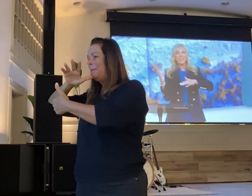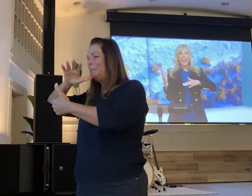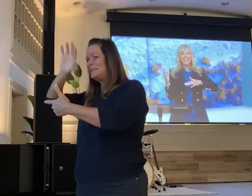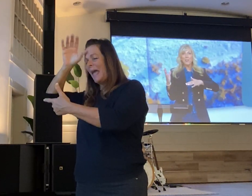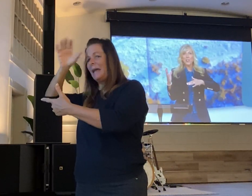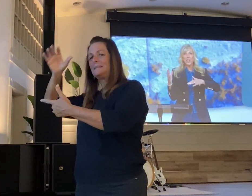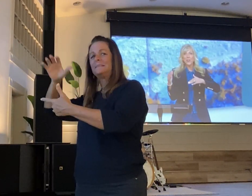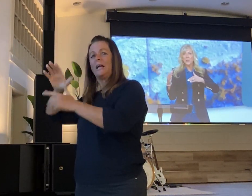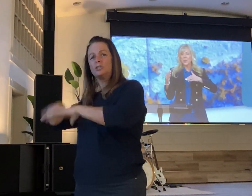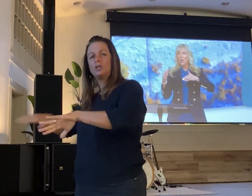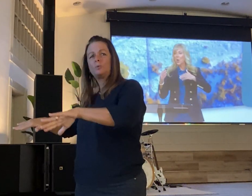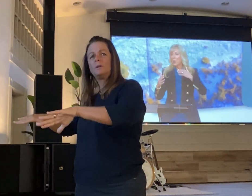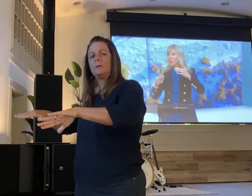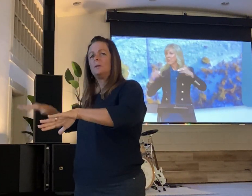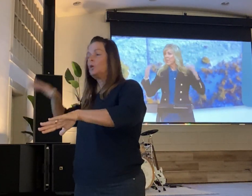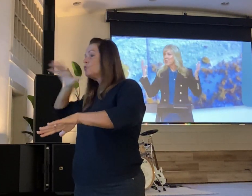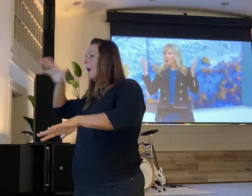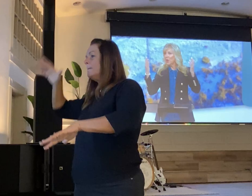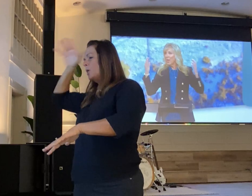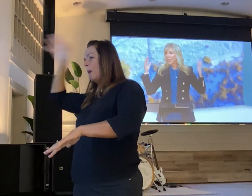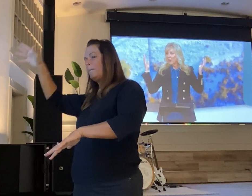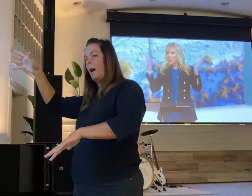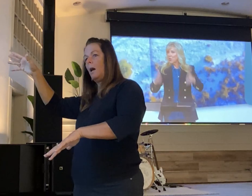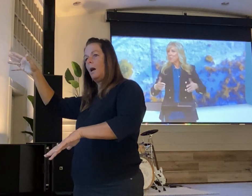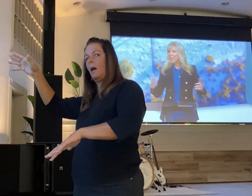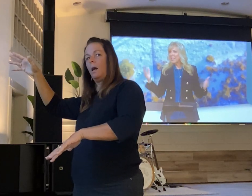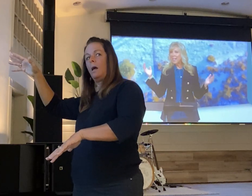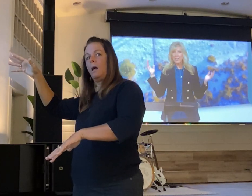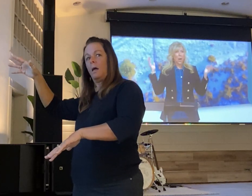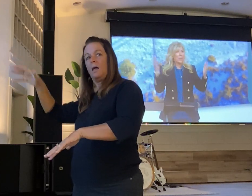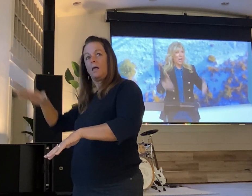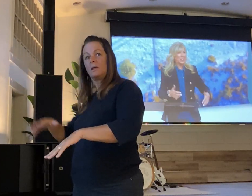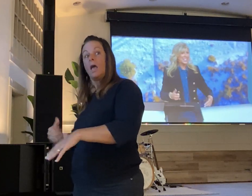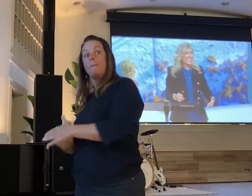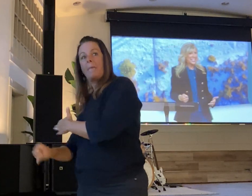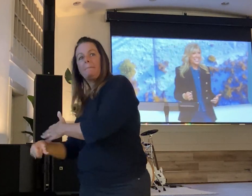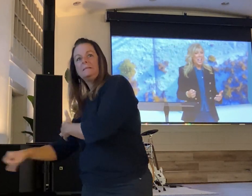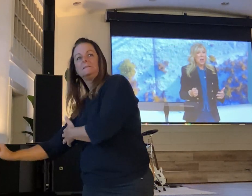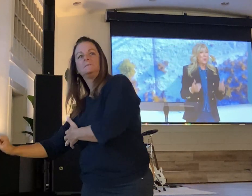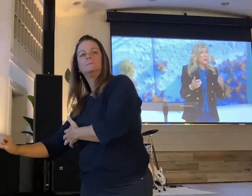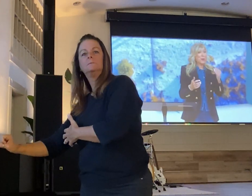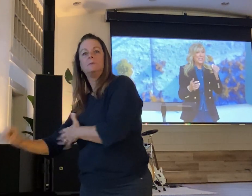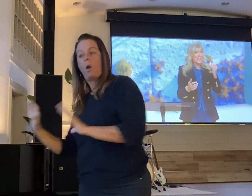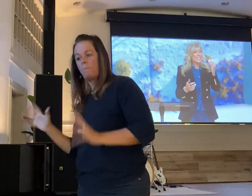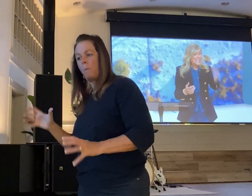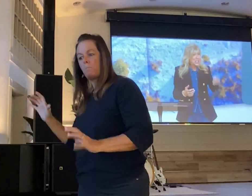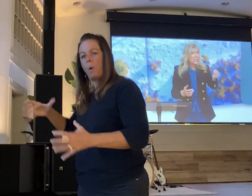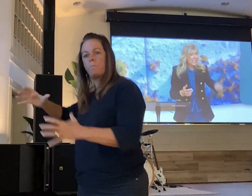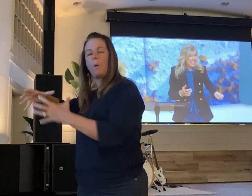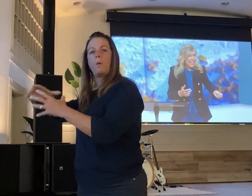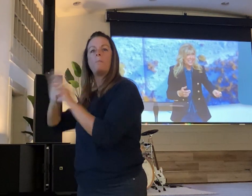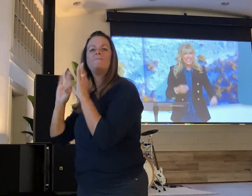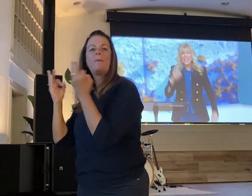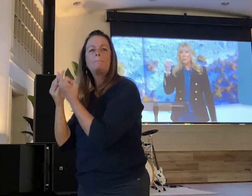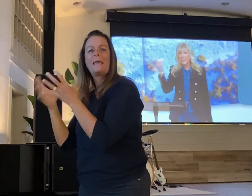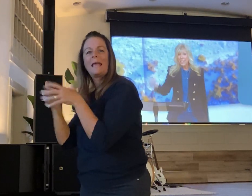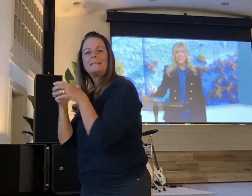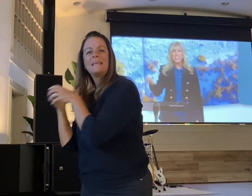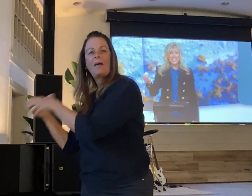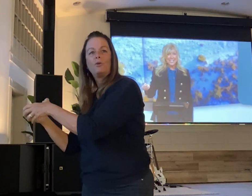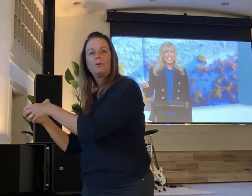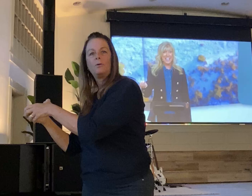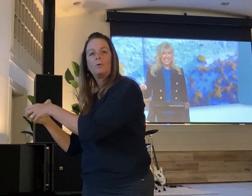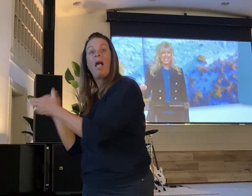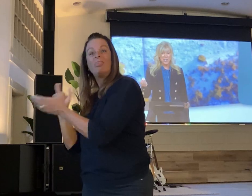taking a turn over these last several years with digital social media coming on the scene, and we're the most digitally connected